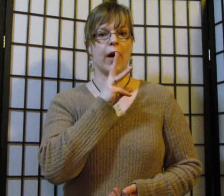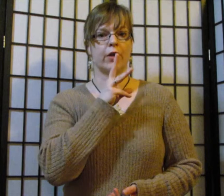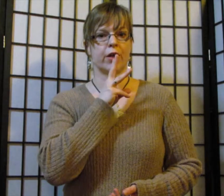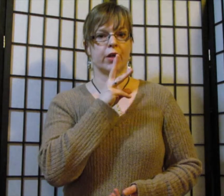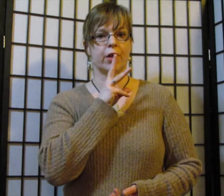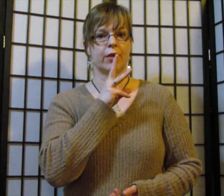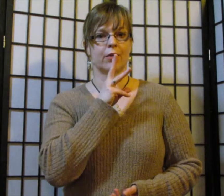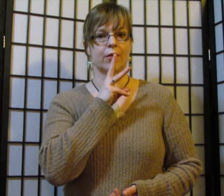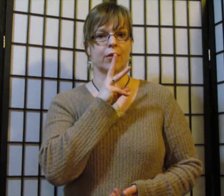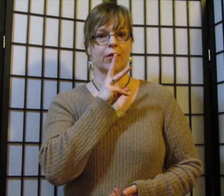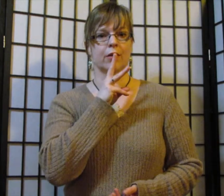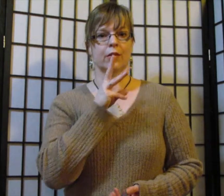Water.